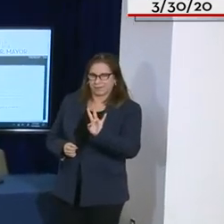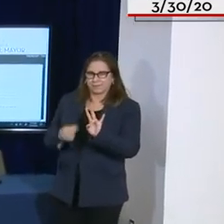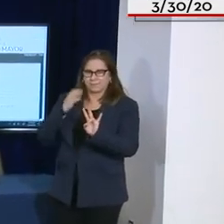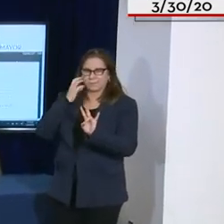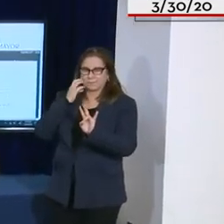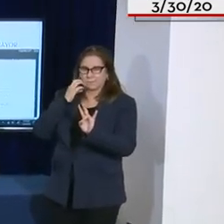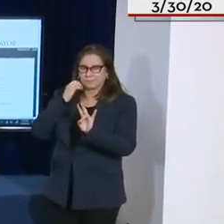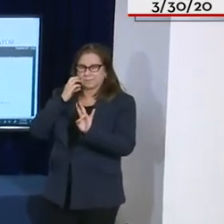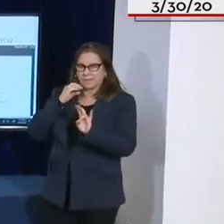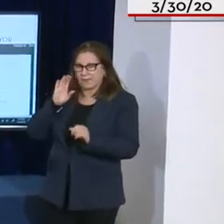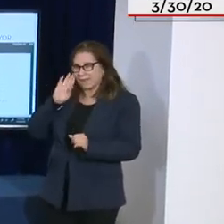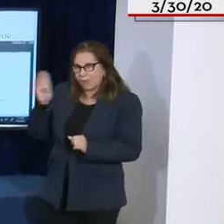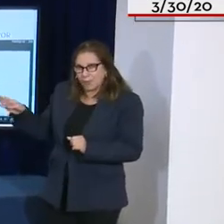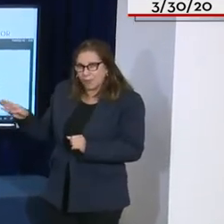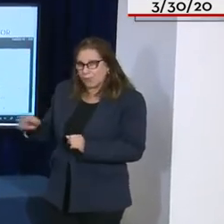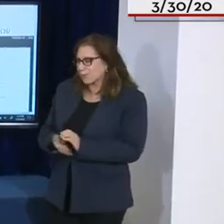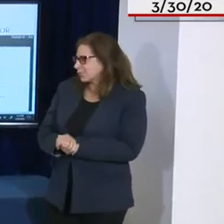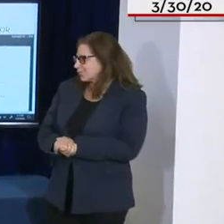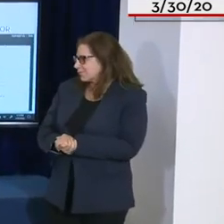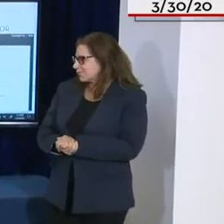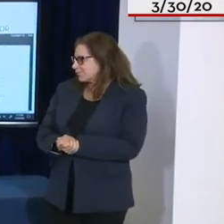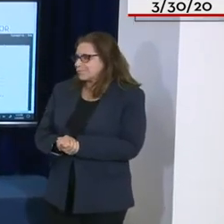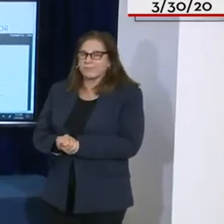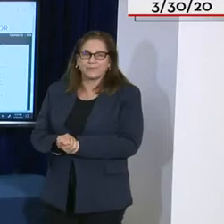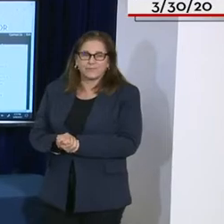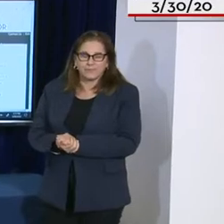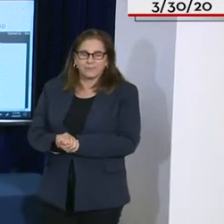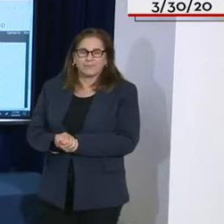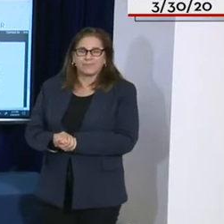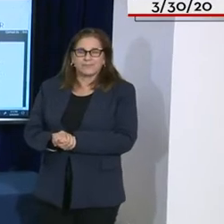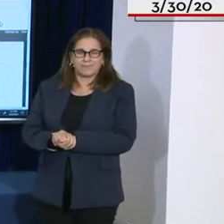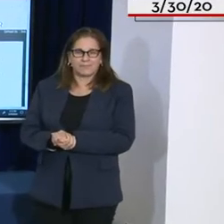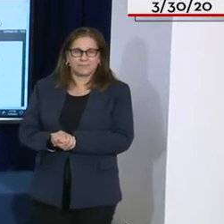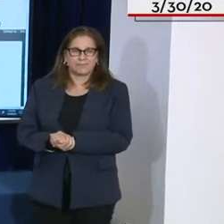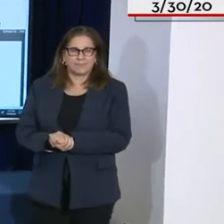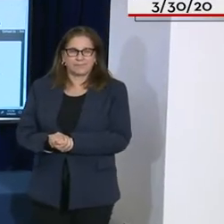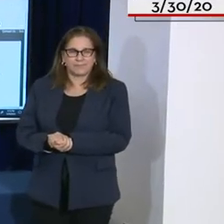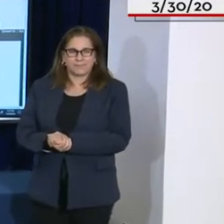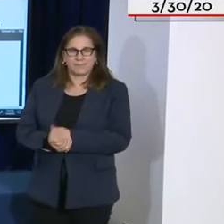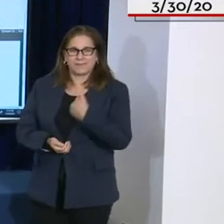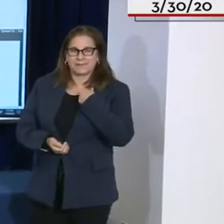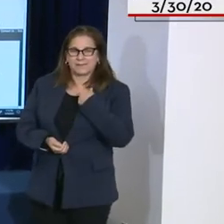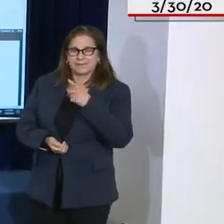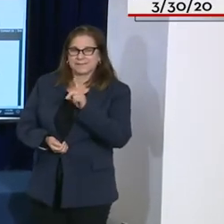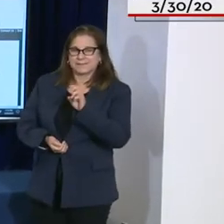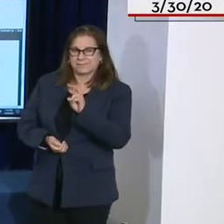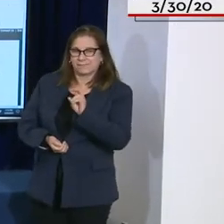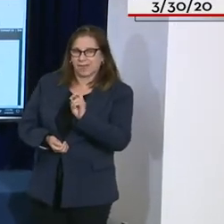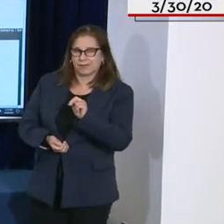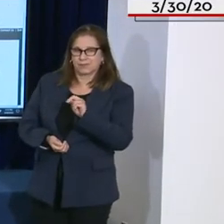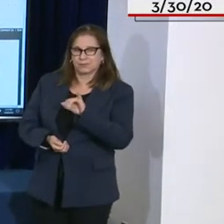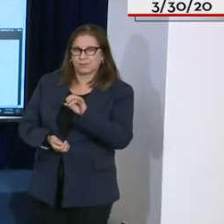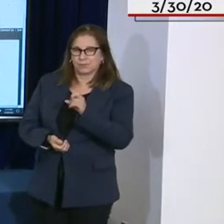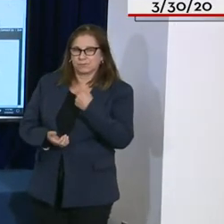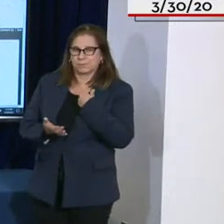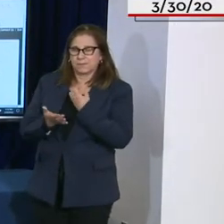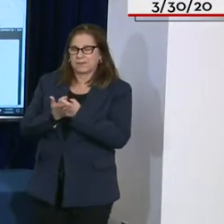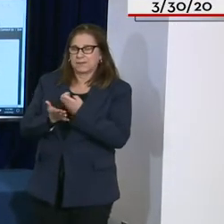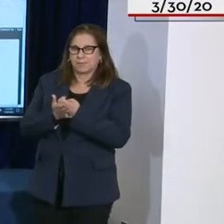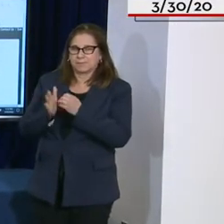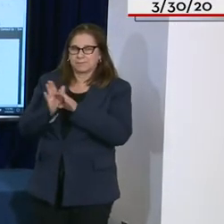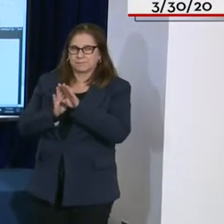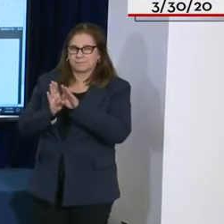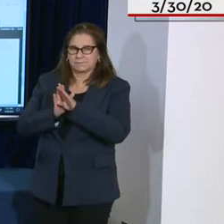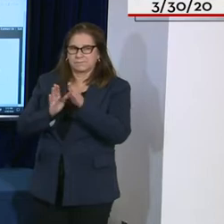Hi, hello. Like I said, my name is Devon Jones. I'm the Economic Development Chair for local NAACP. And my question